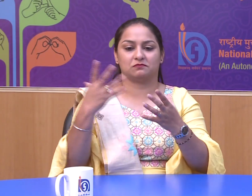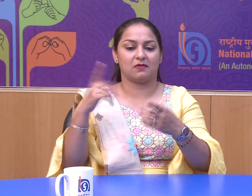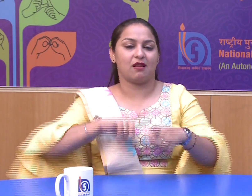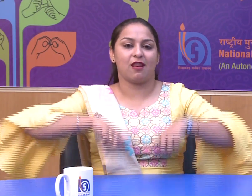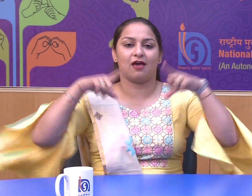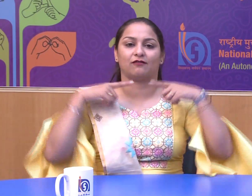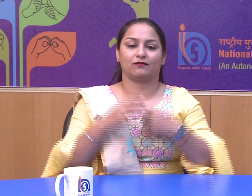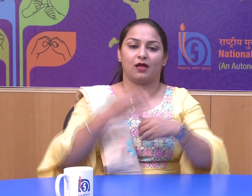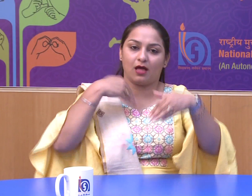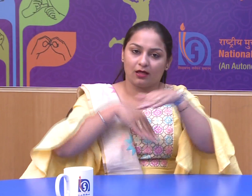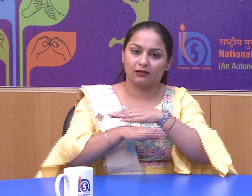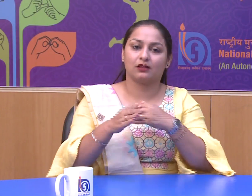Allah Udal,